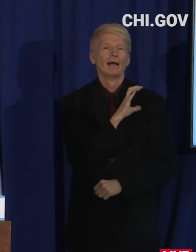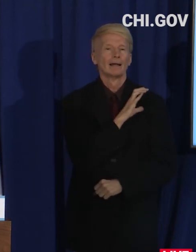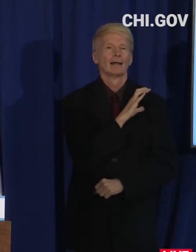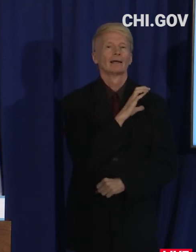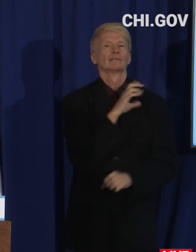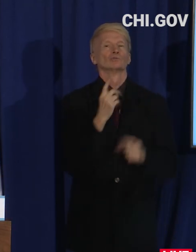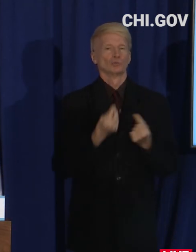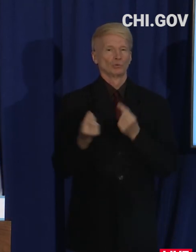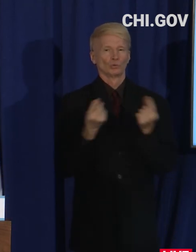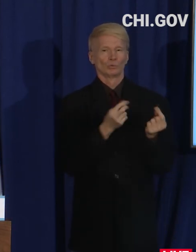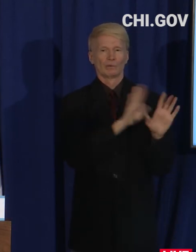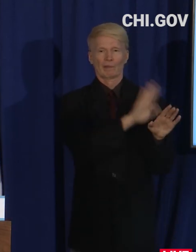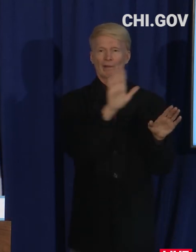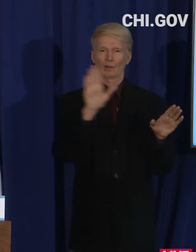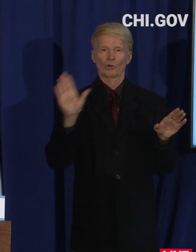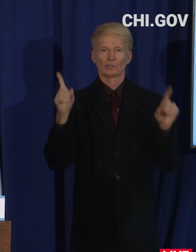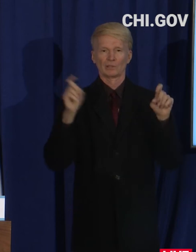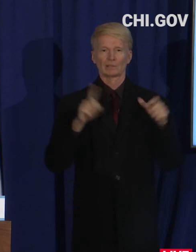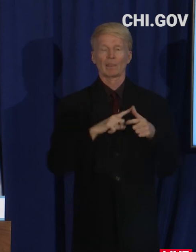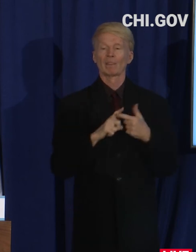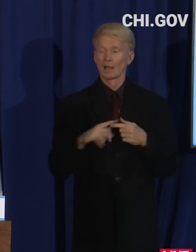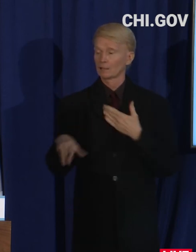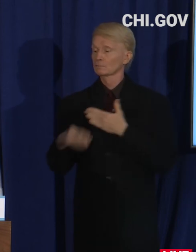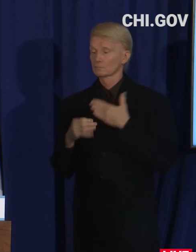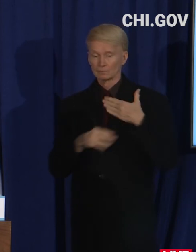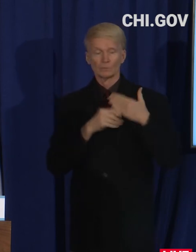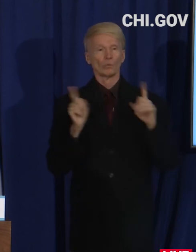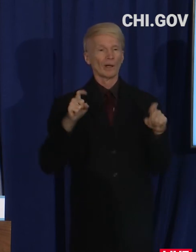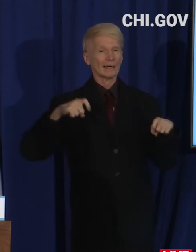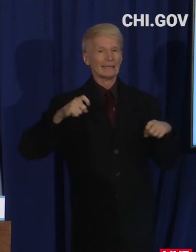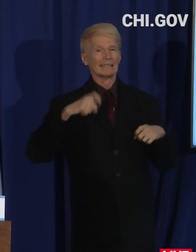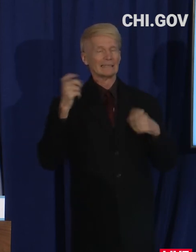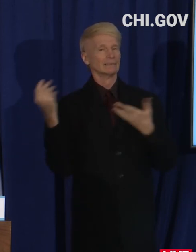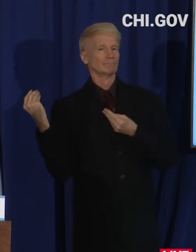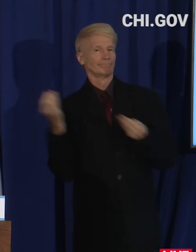supplement it in some of the areas of the city where tests are most needed.